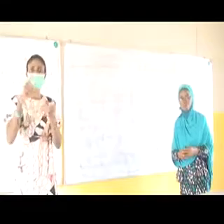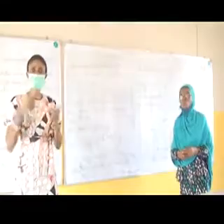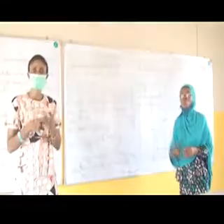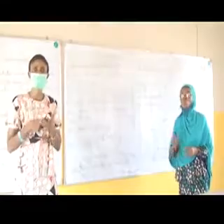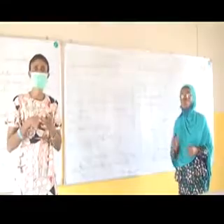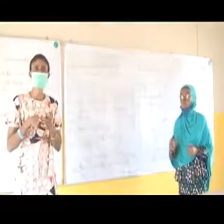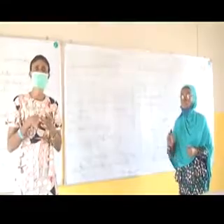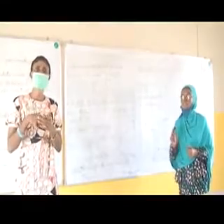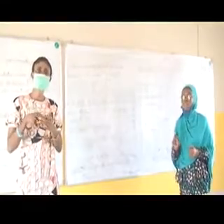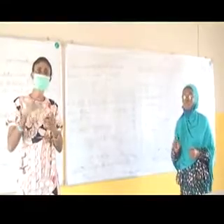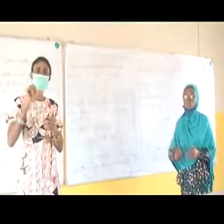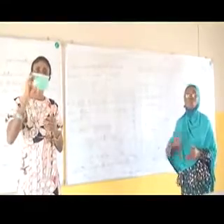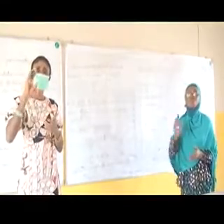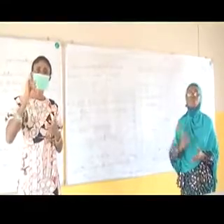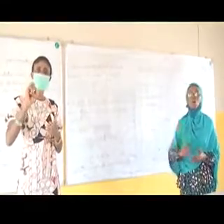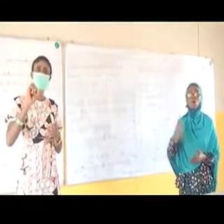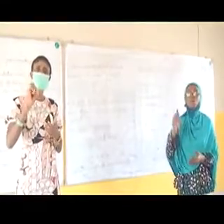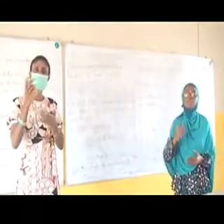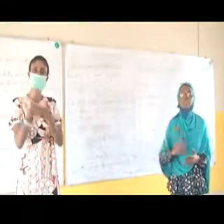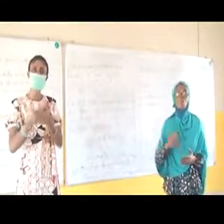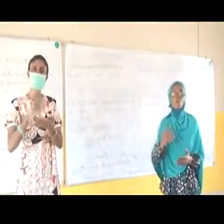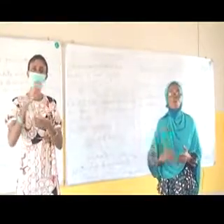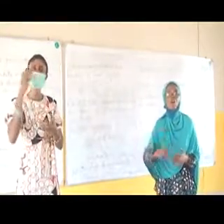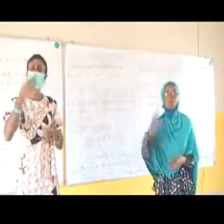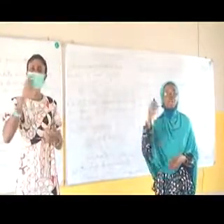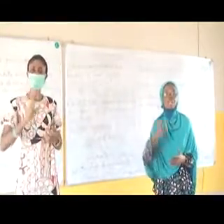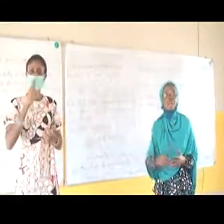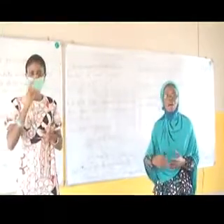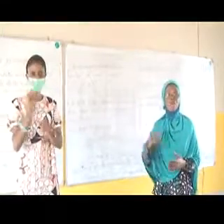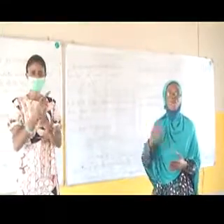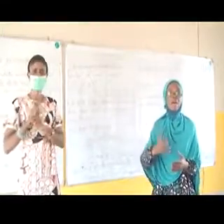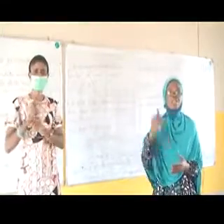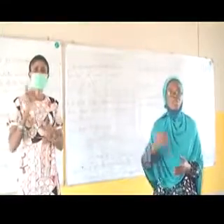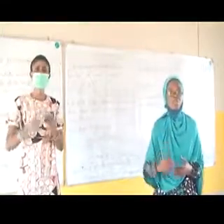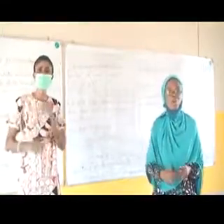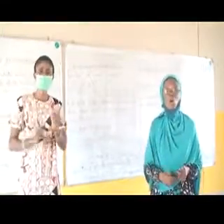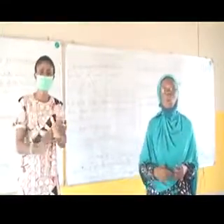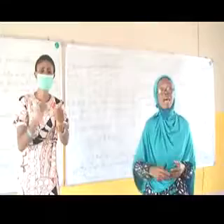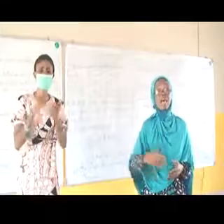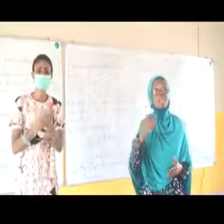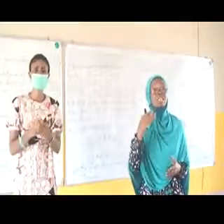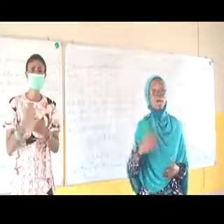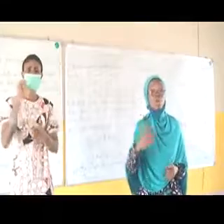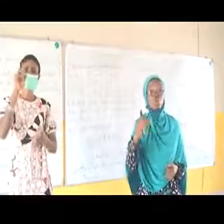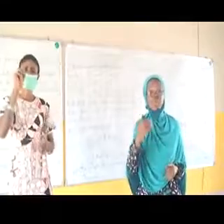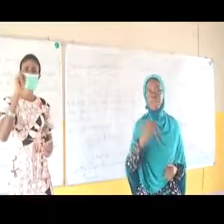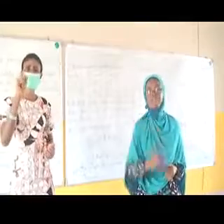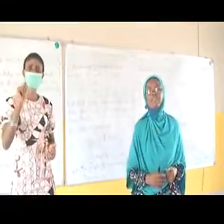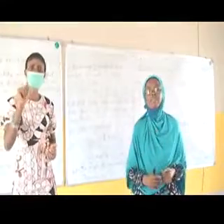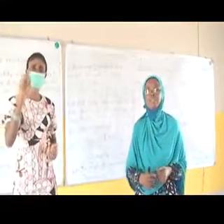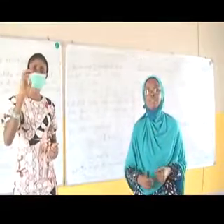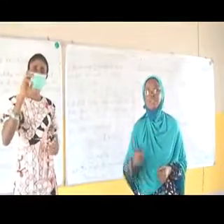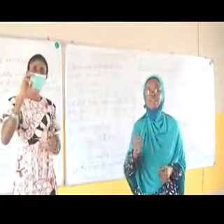from, you must be careful to follow the question step by step. Because any step you